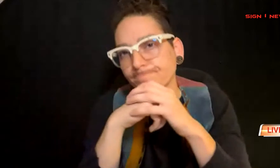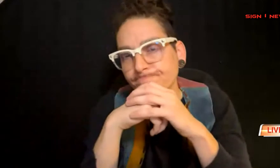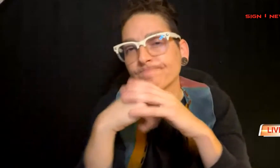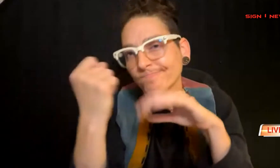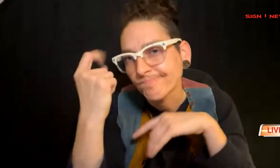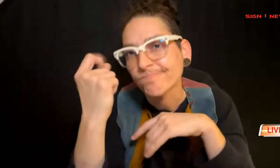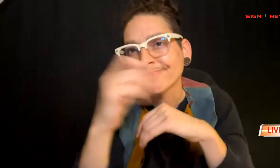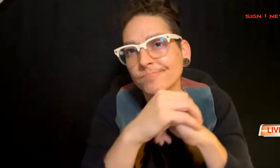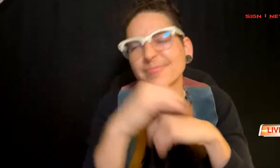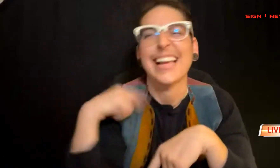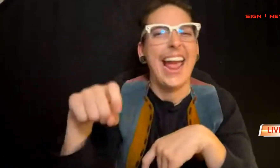I see your point.